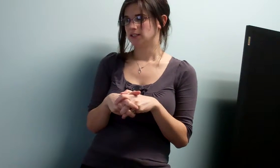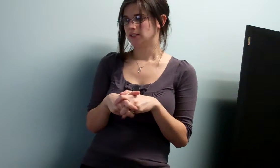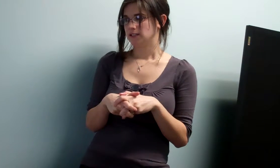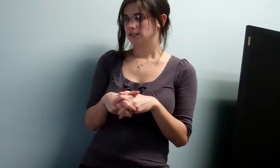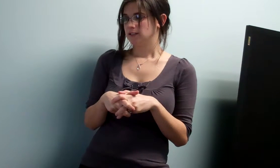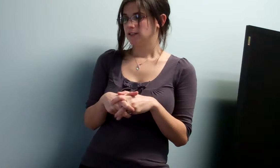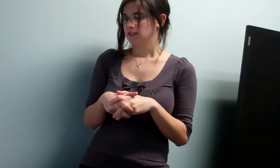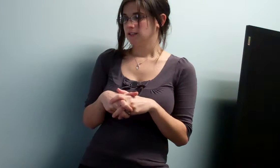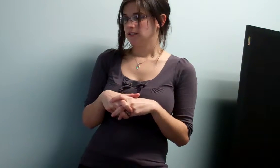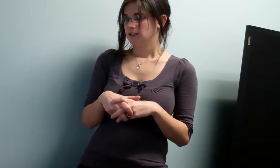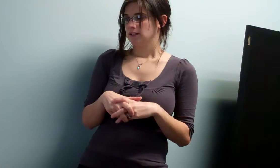are simply,